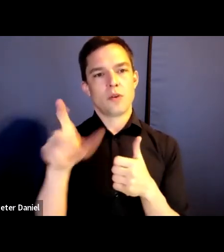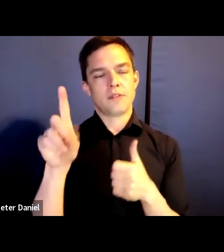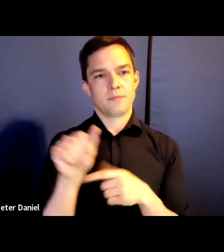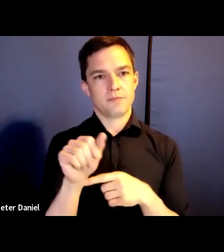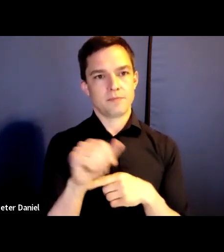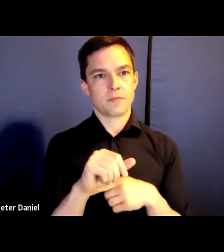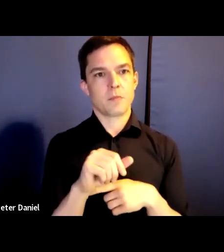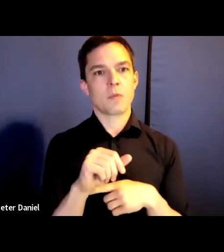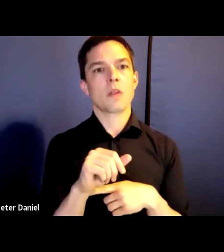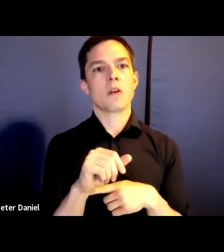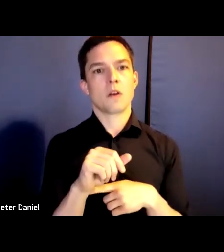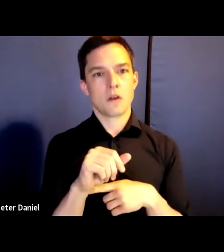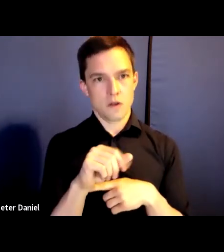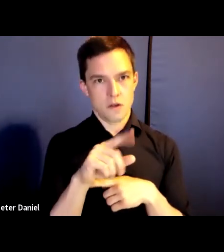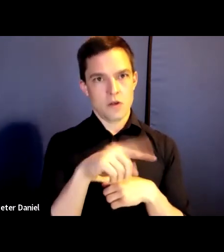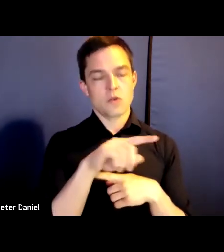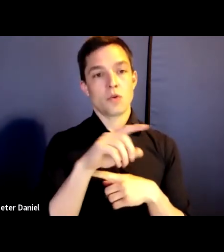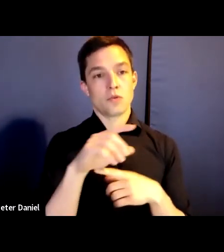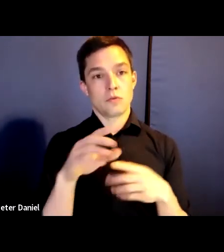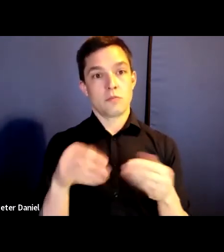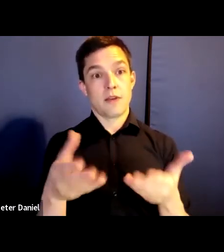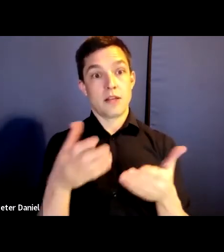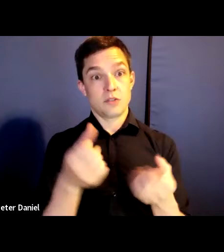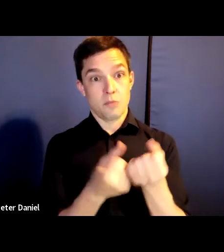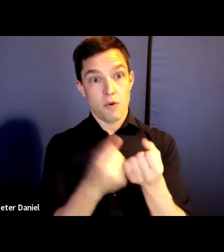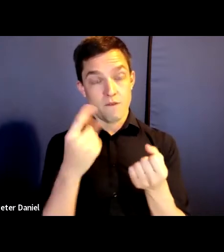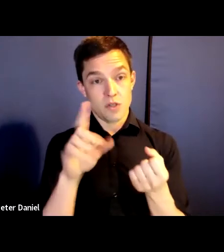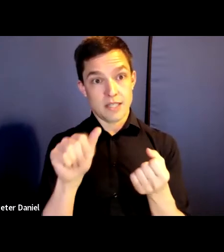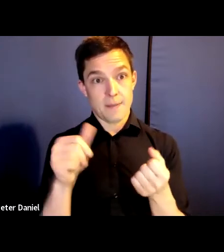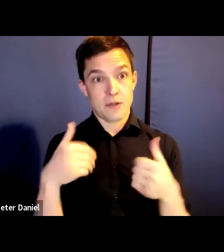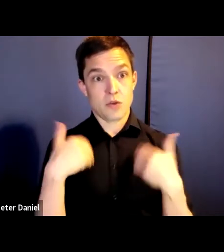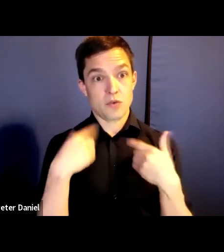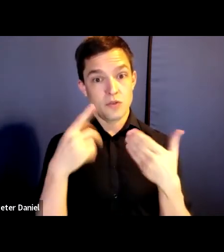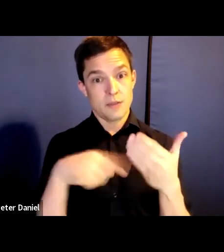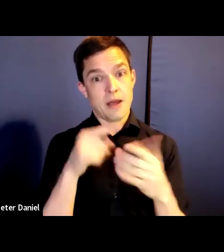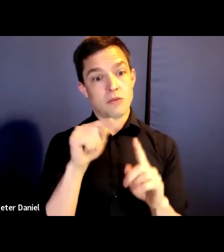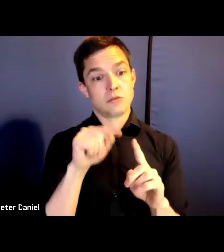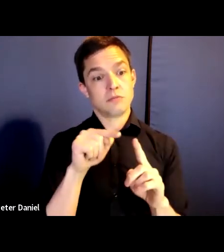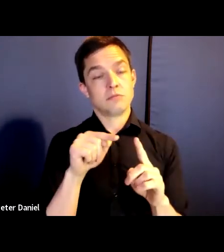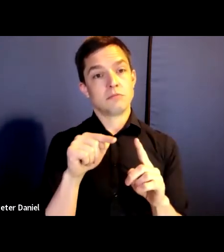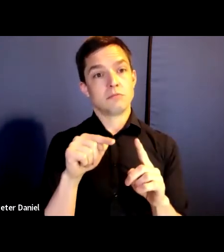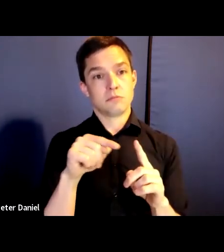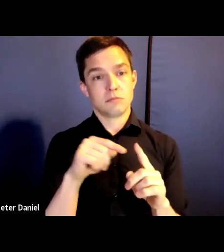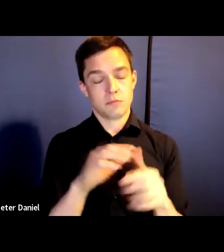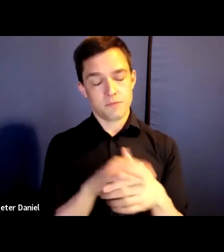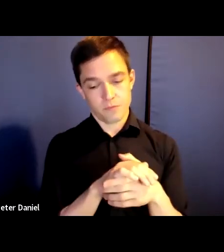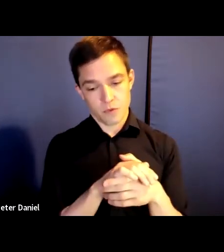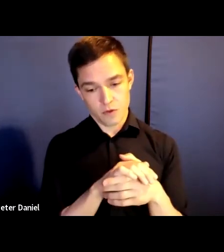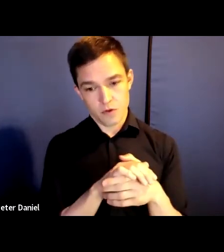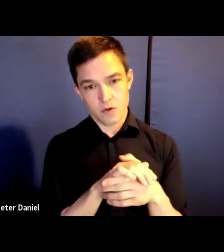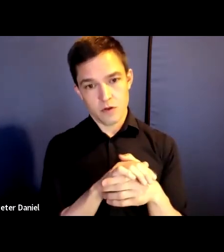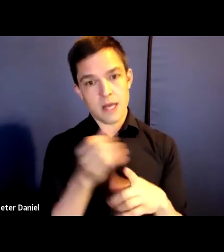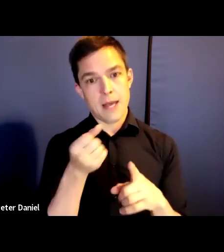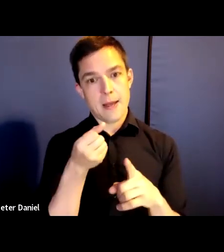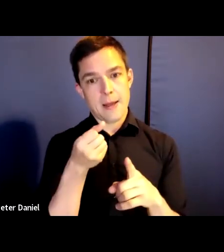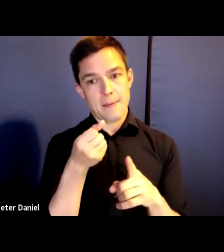support to disabled youth was about opening doors. TVET positively impacted the lives of more than 350